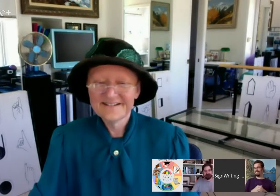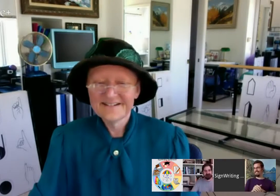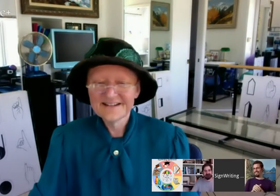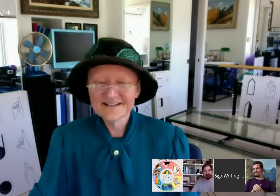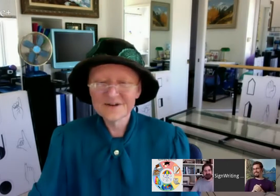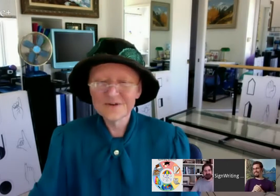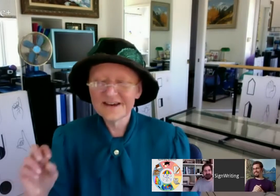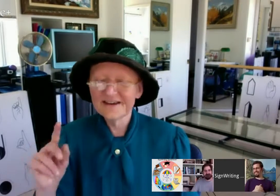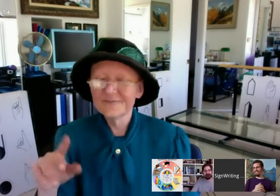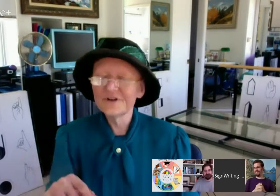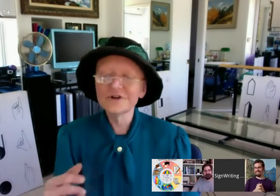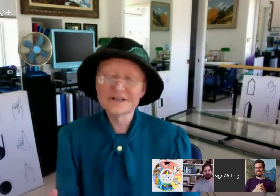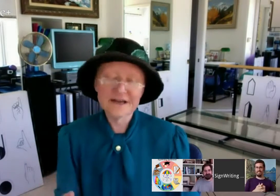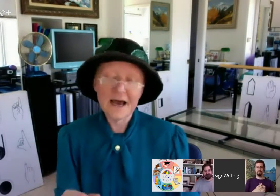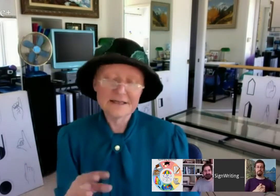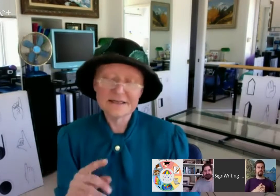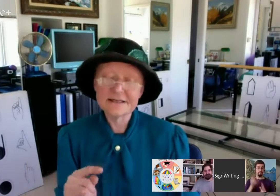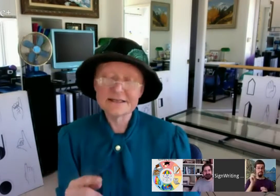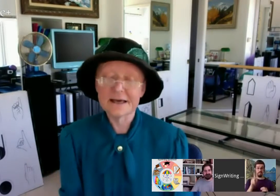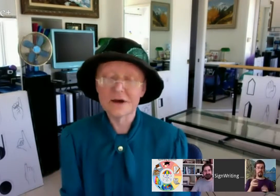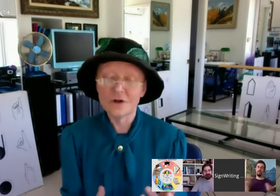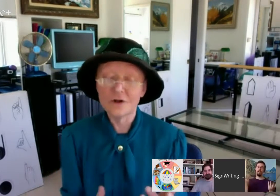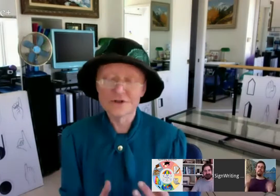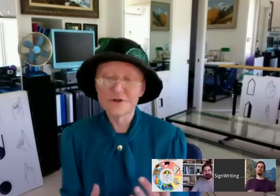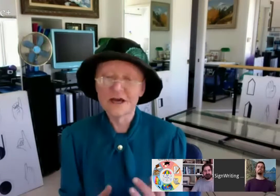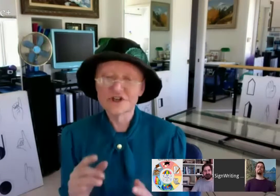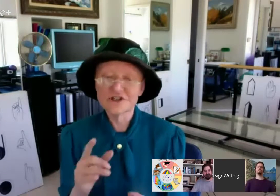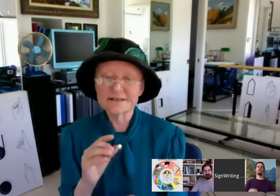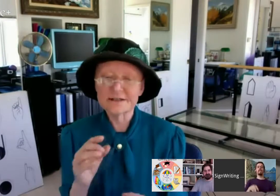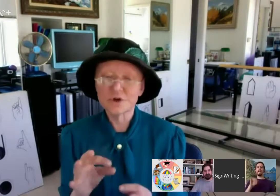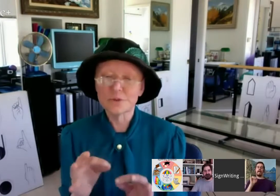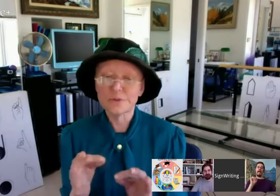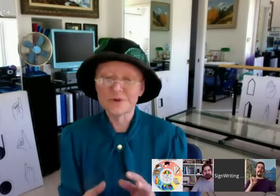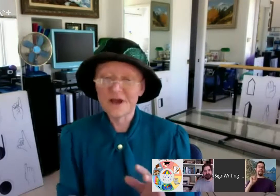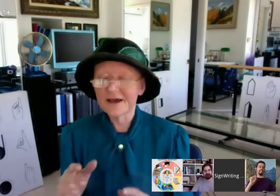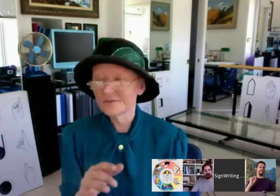Okay. Is it okay? Well, you're a IT tech also. You're